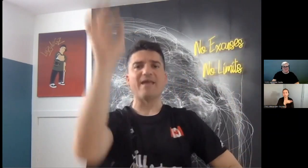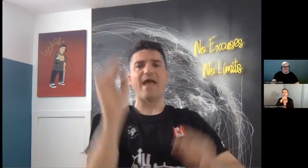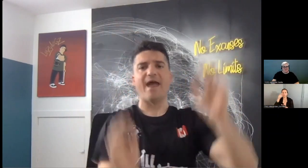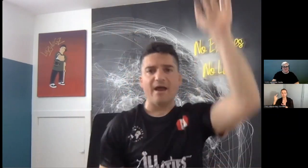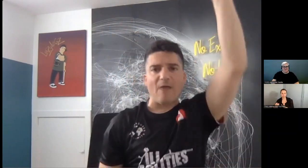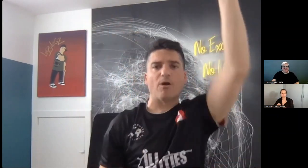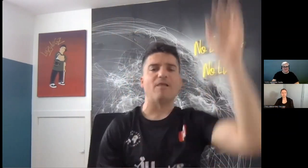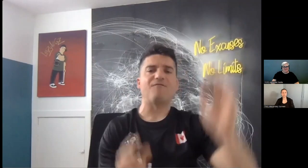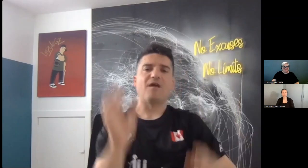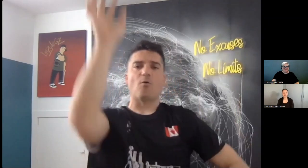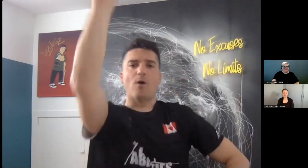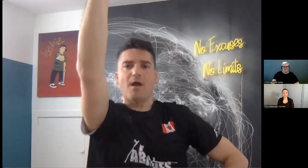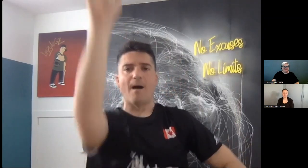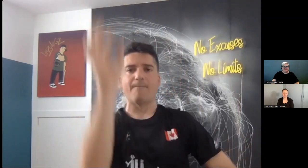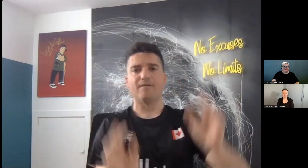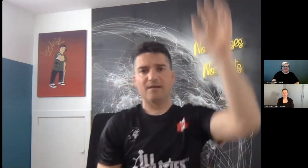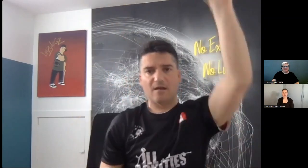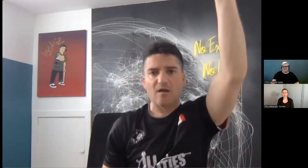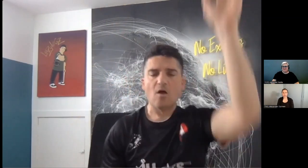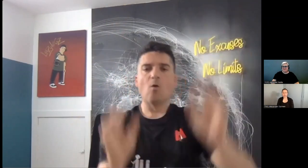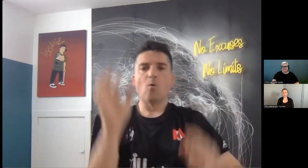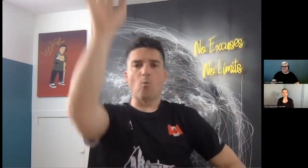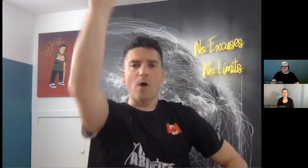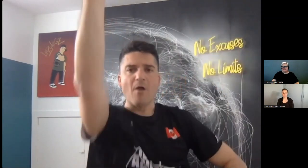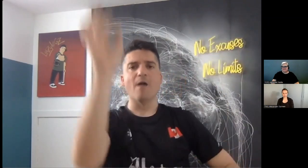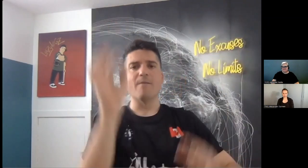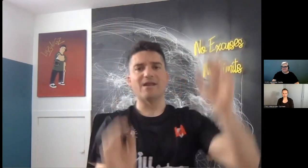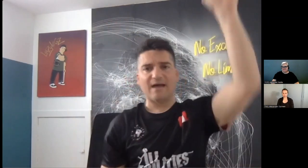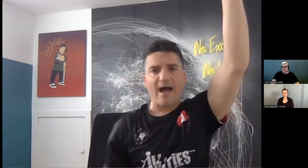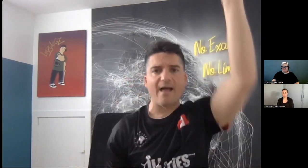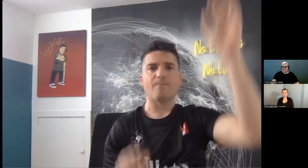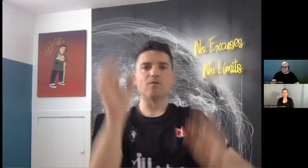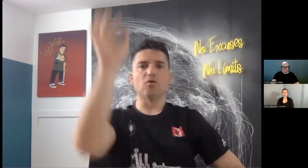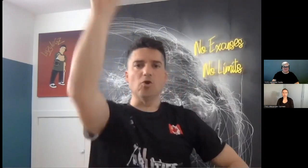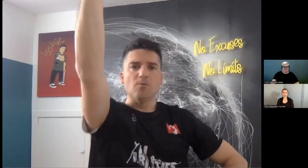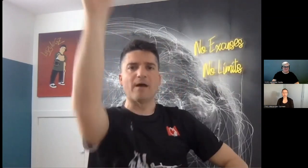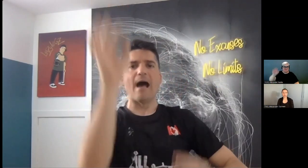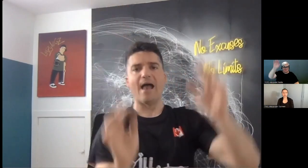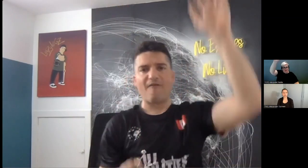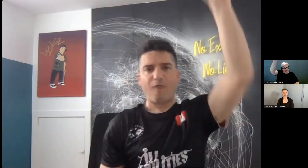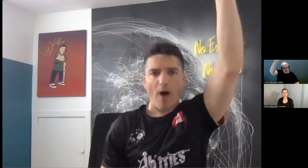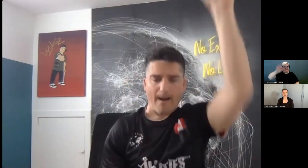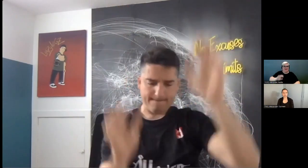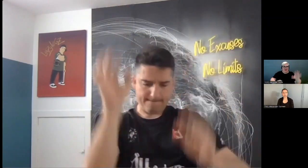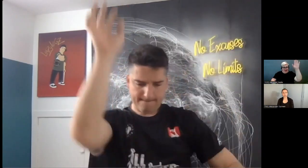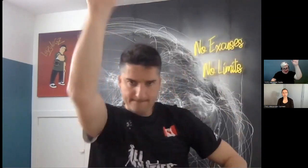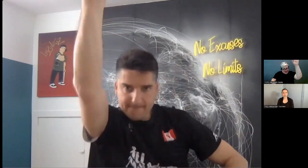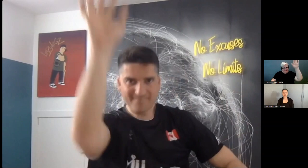arm up in the air and we'll lift the other one up. One arm at a time.